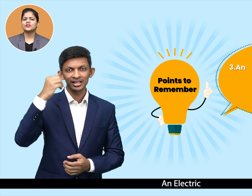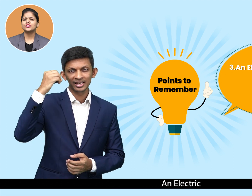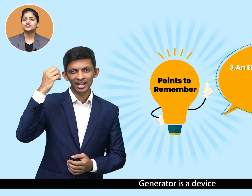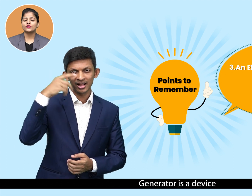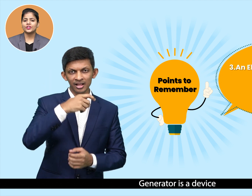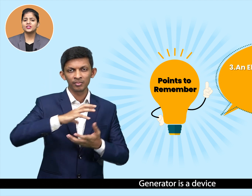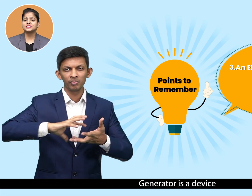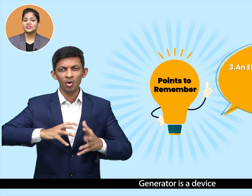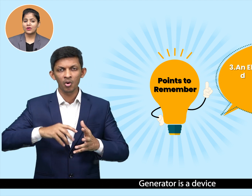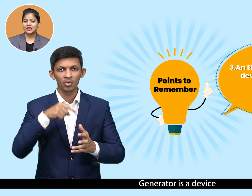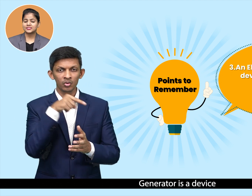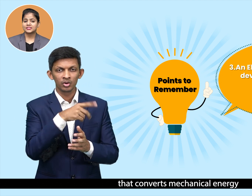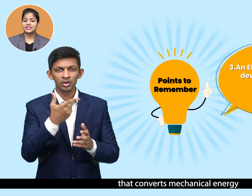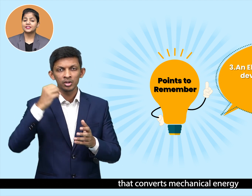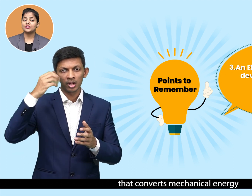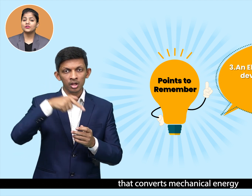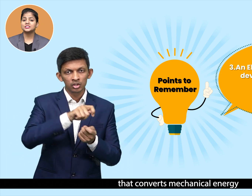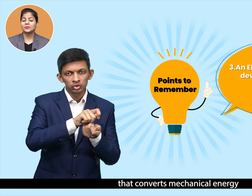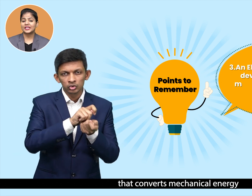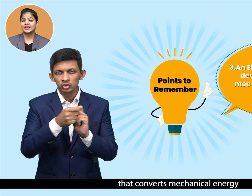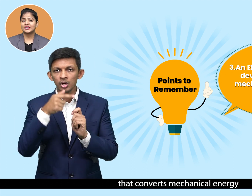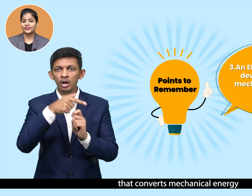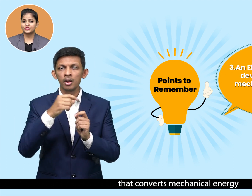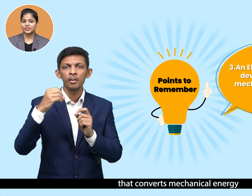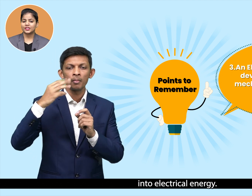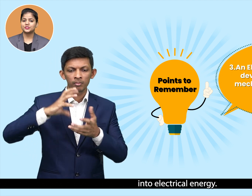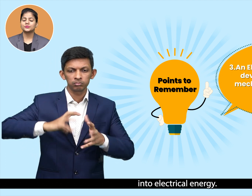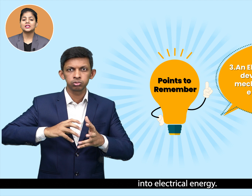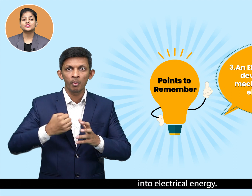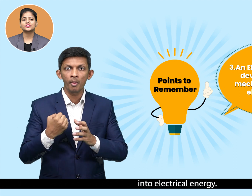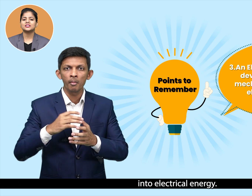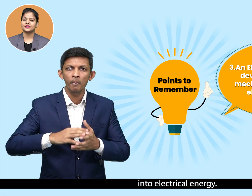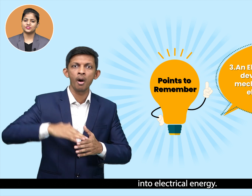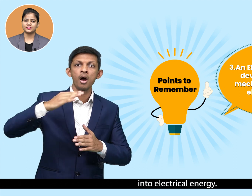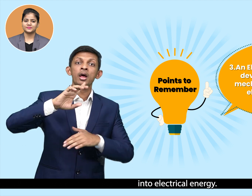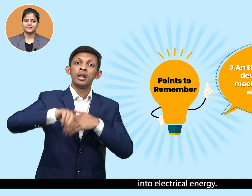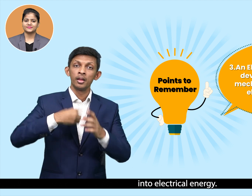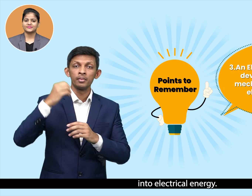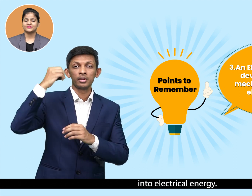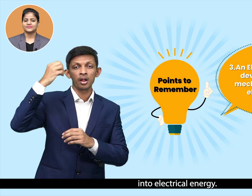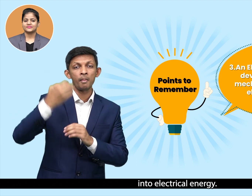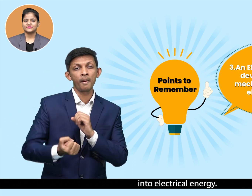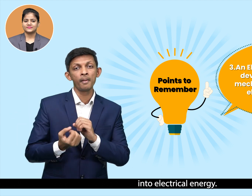An electric generator is a device that converts mechanical energy into electrical energy.